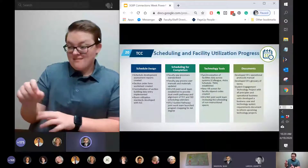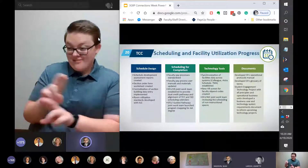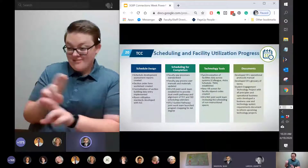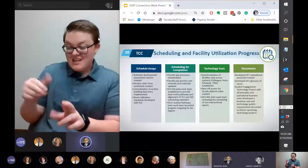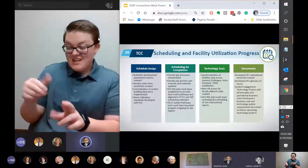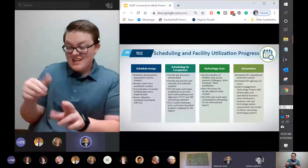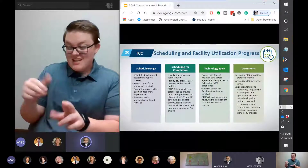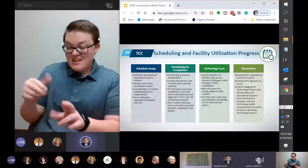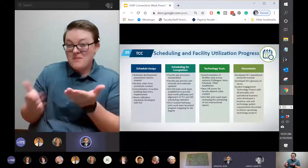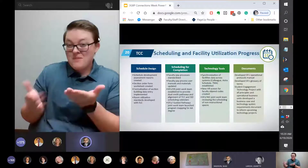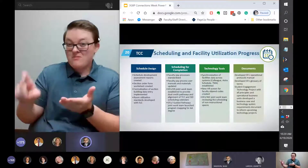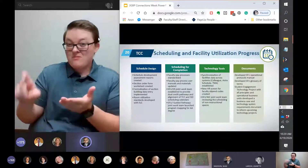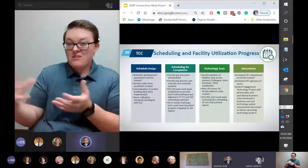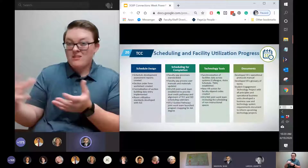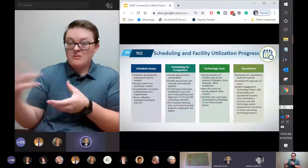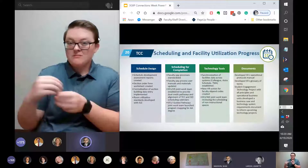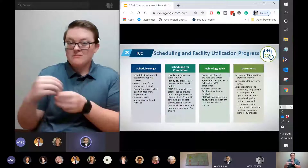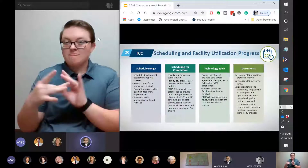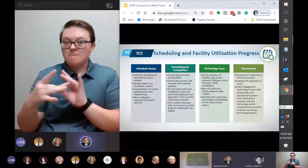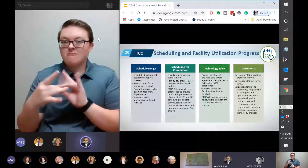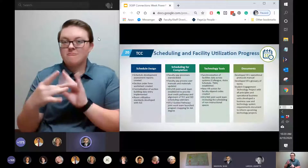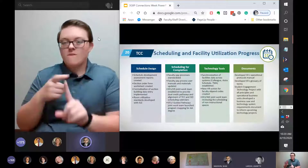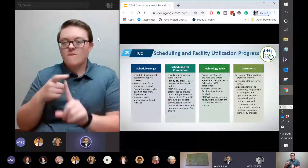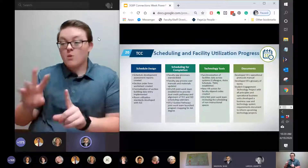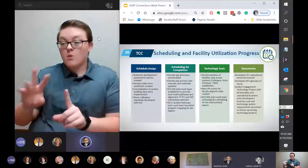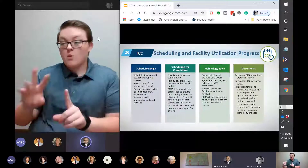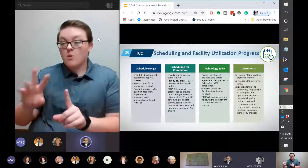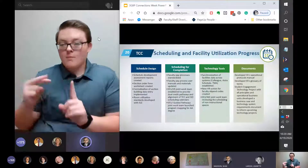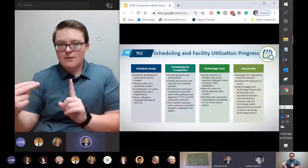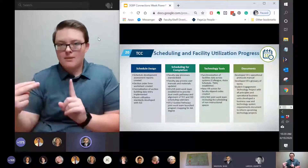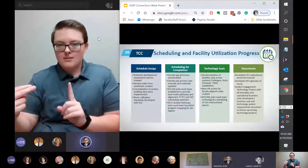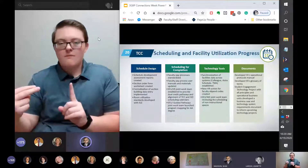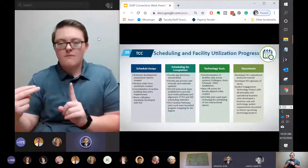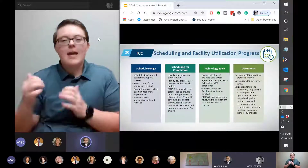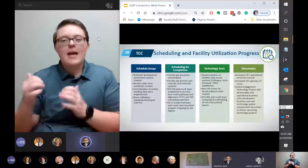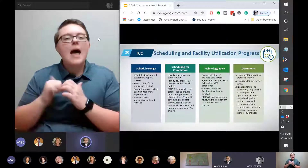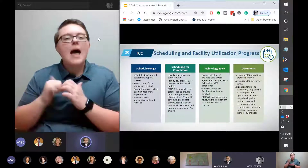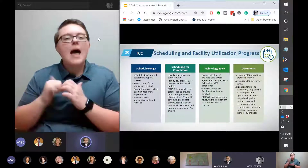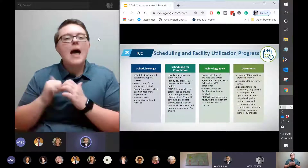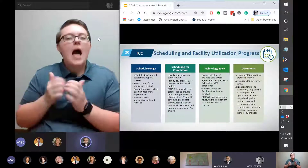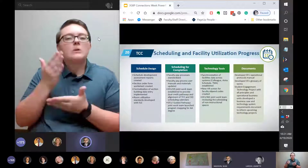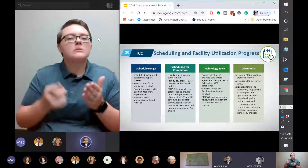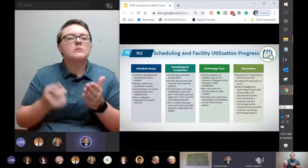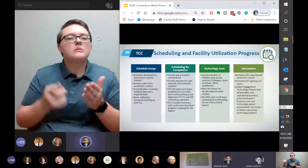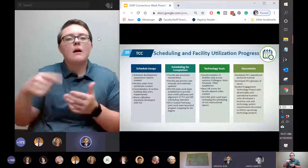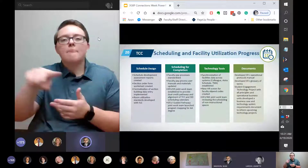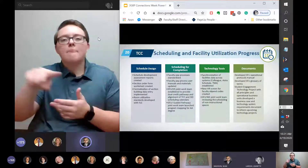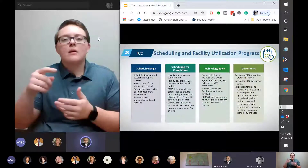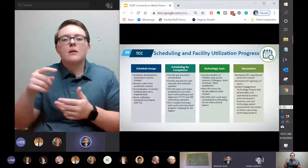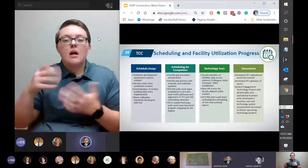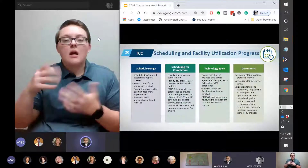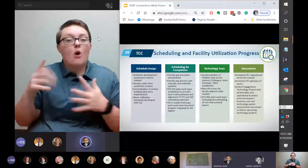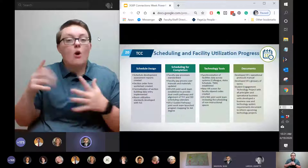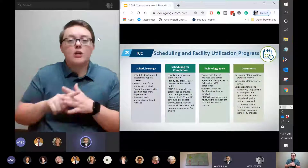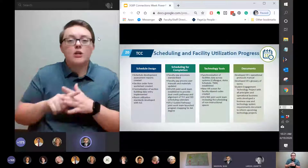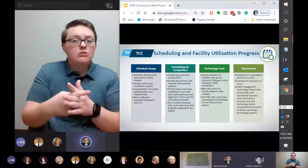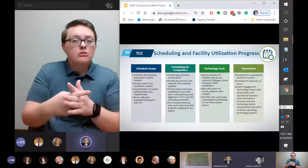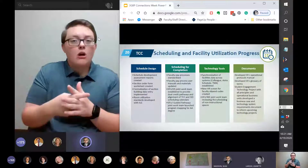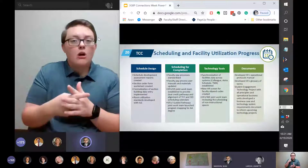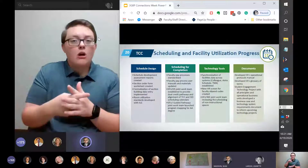in on from your lens, have, as to how some of this has been implemented in academic affairs as